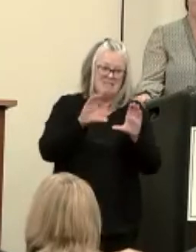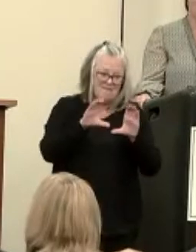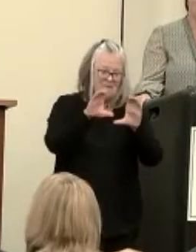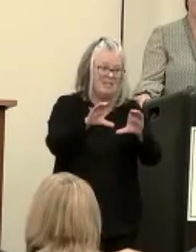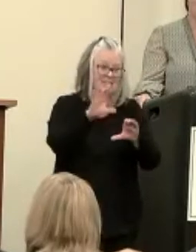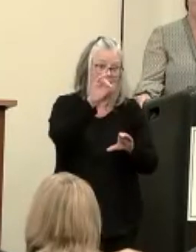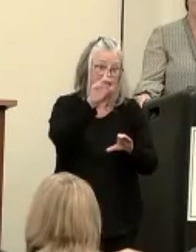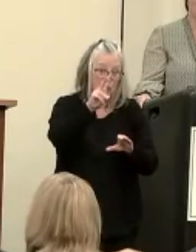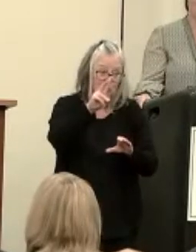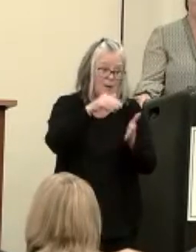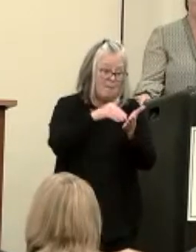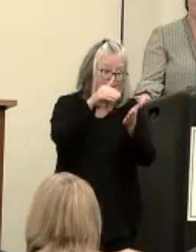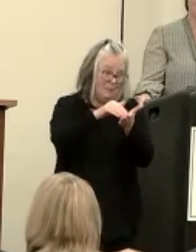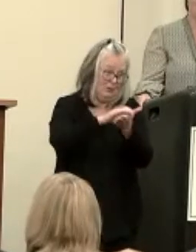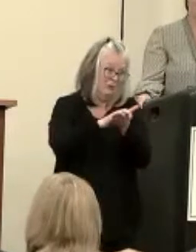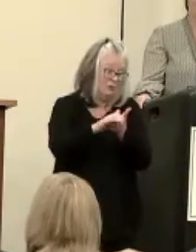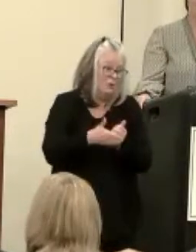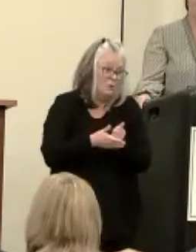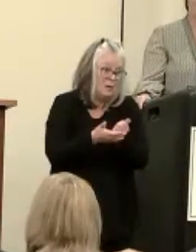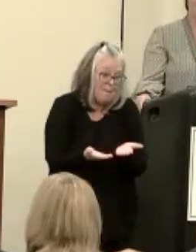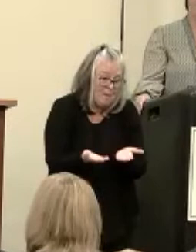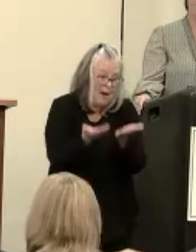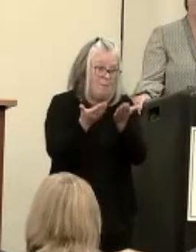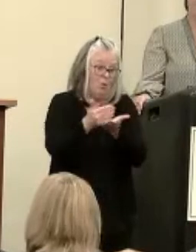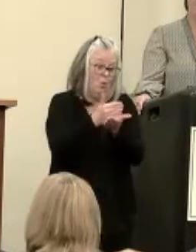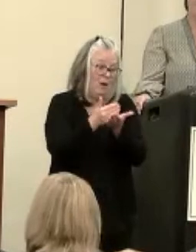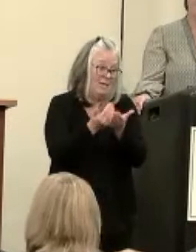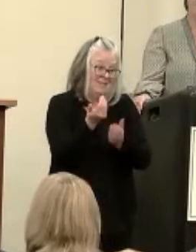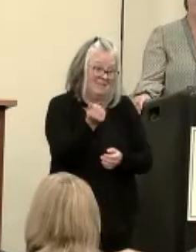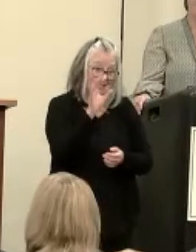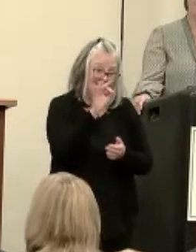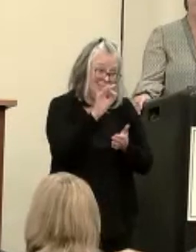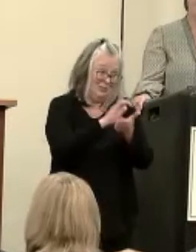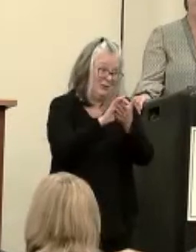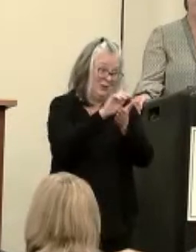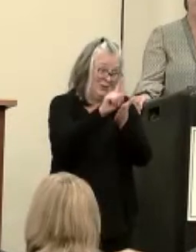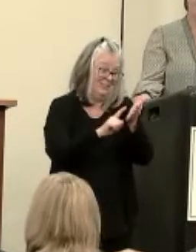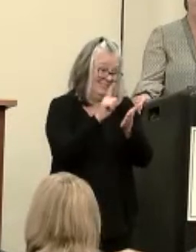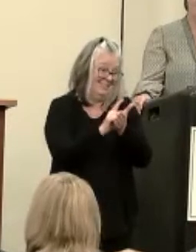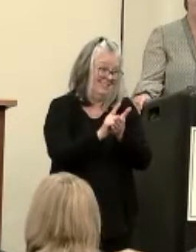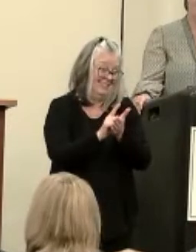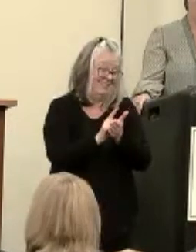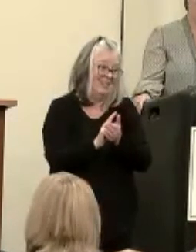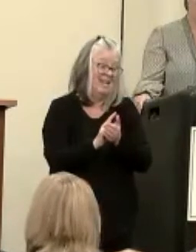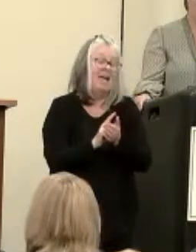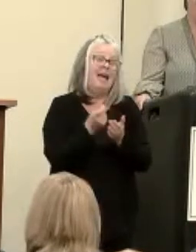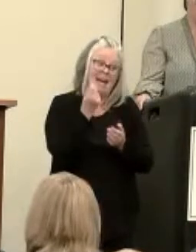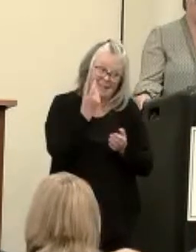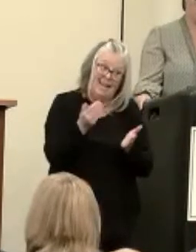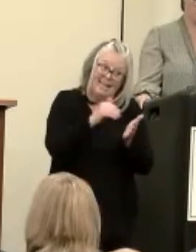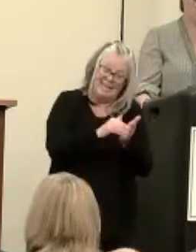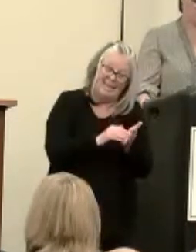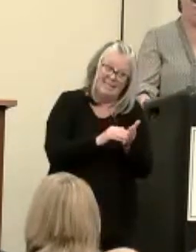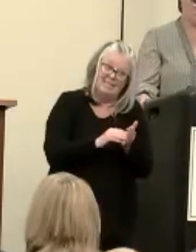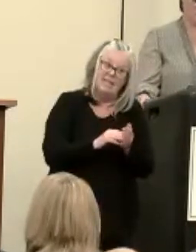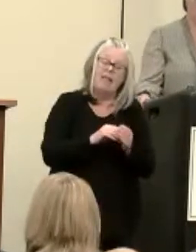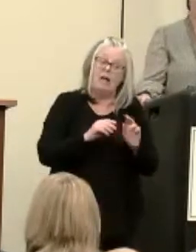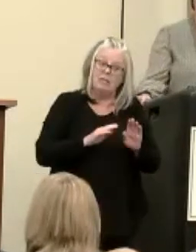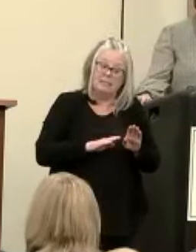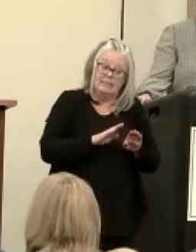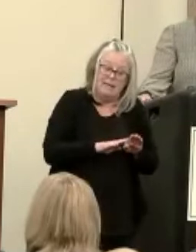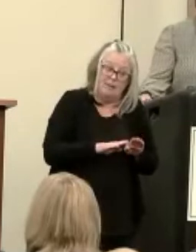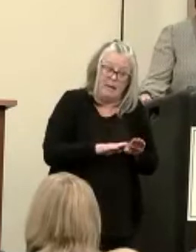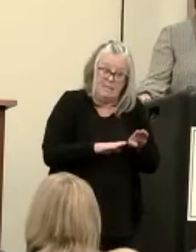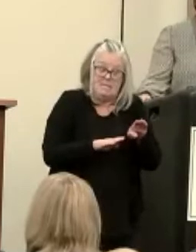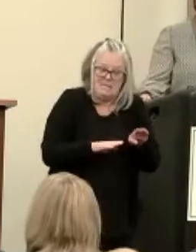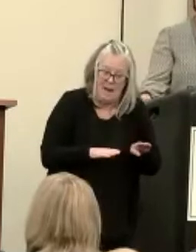million to bring those wages up to $19. And of course, at that time, there again, I said it was a second step, and we are